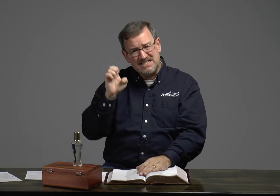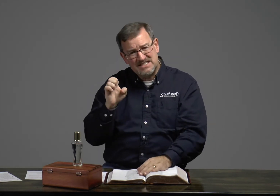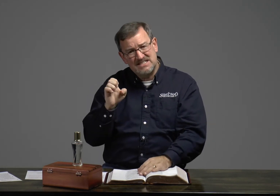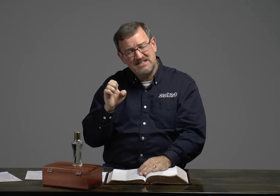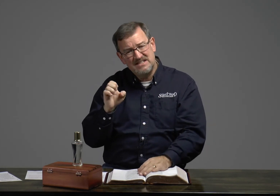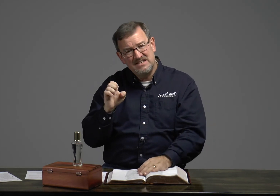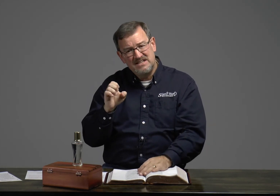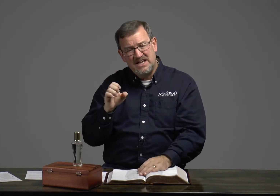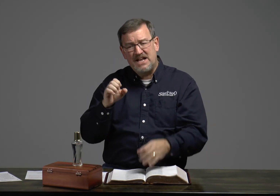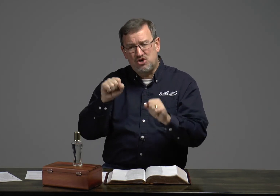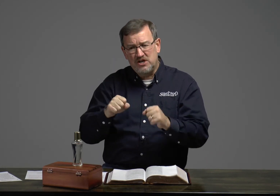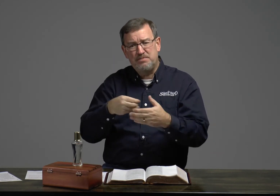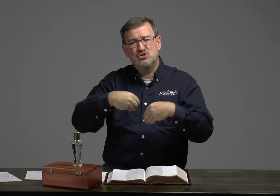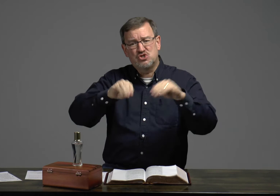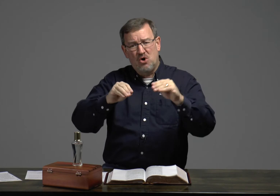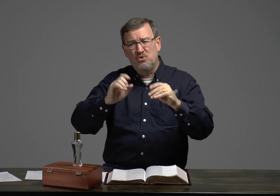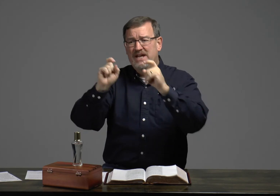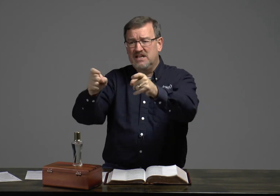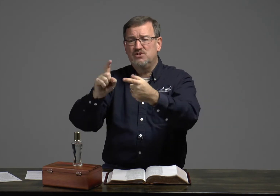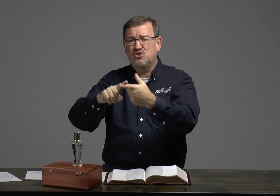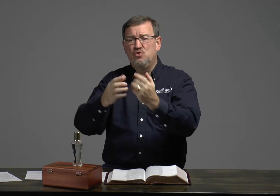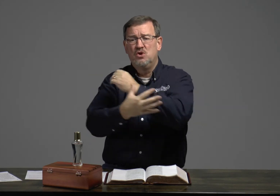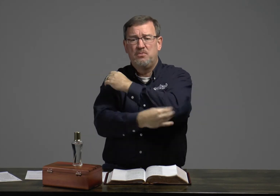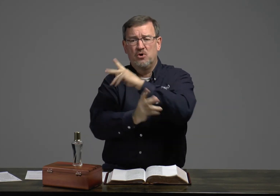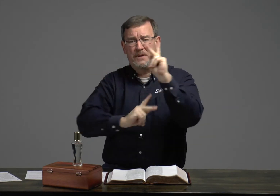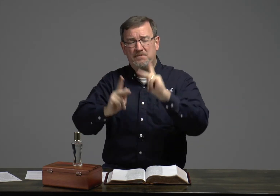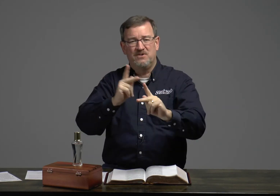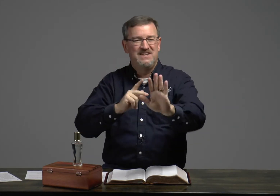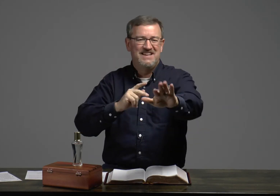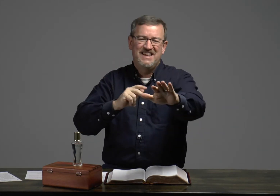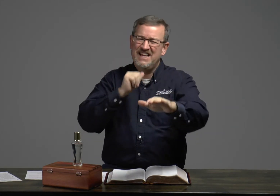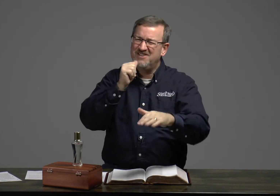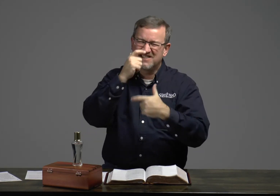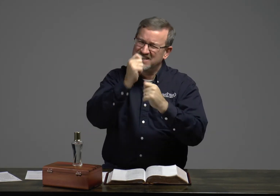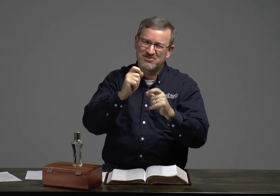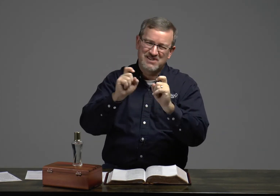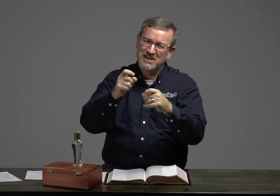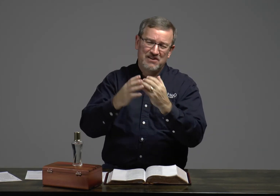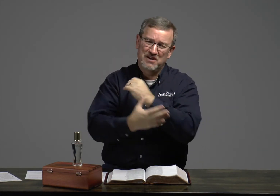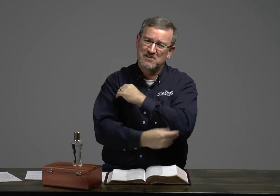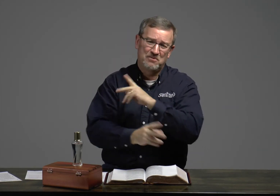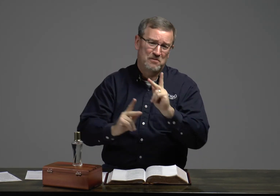pence. It could have been sold and given to poor people. He wasn't interested in giving it to poor